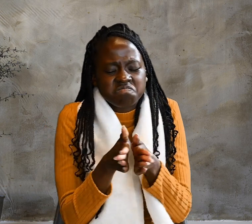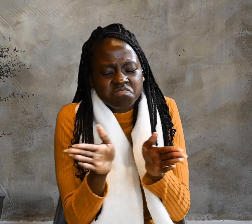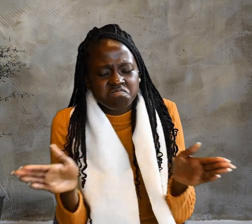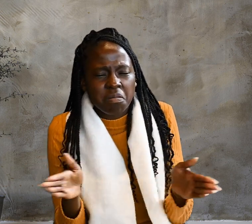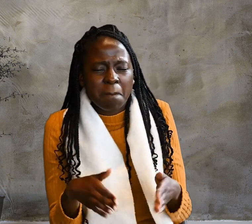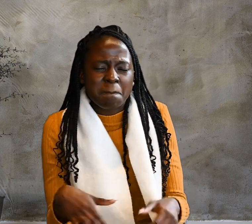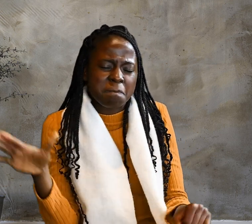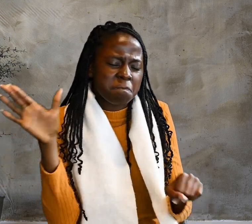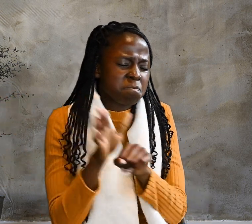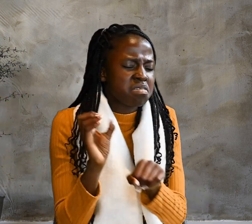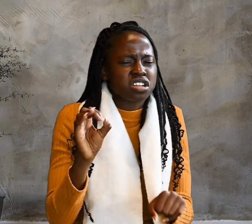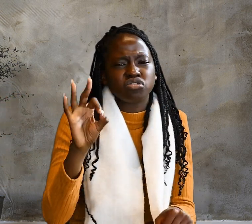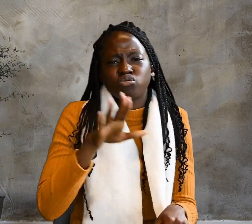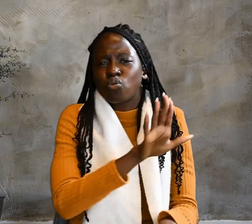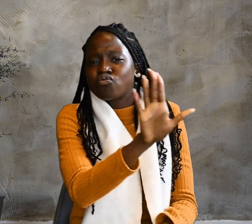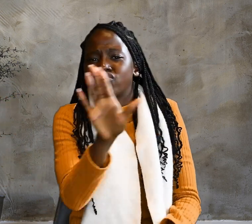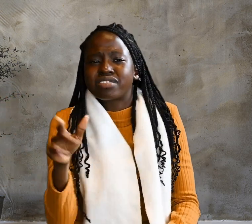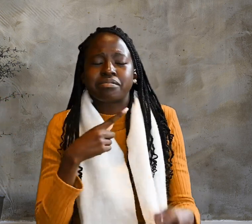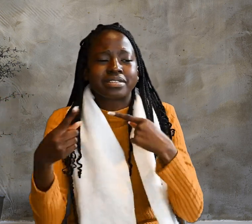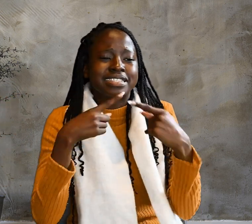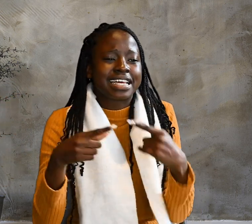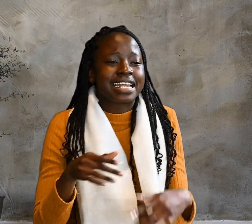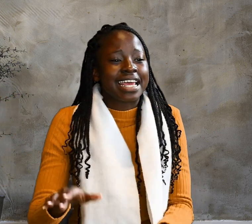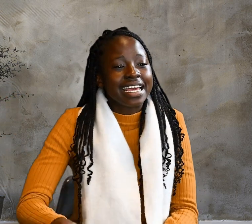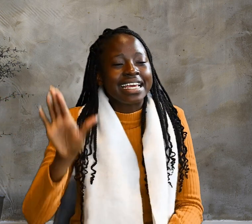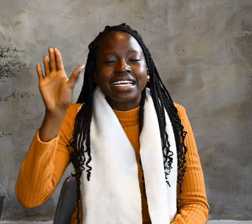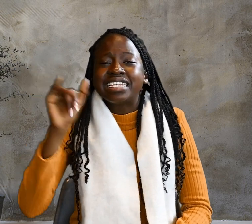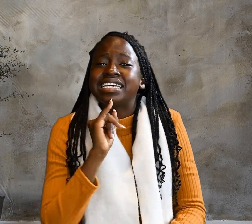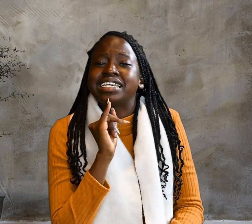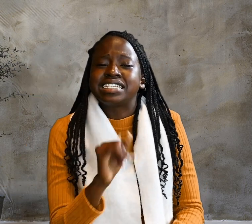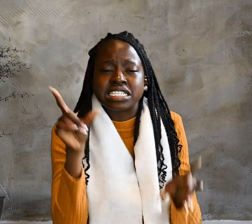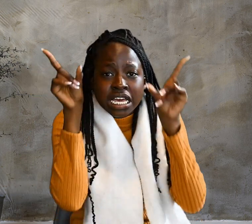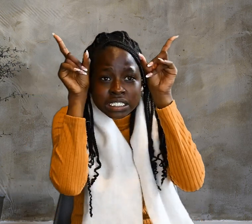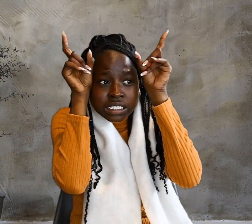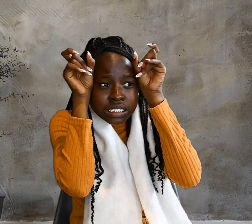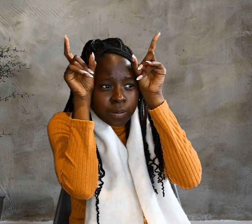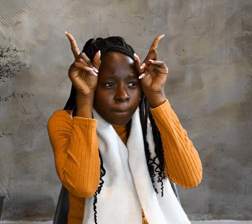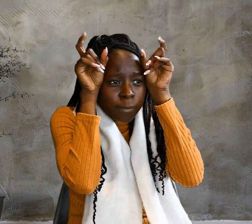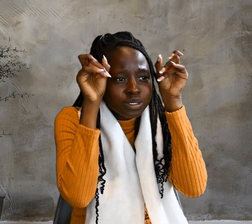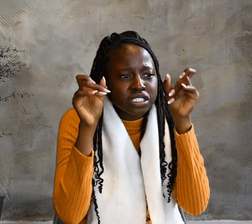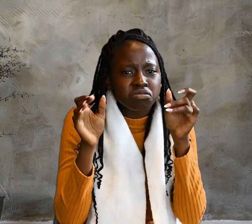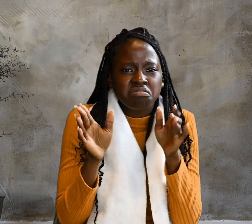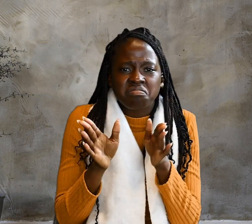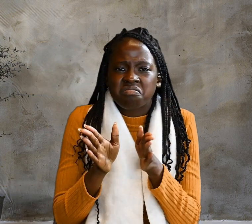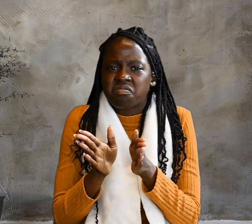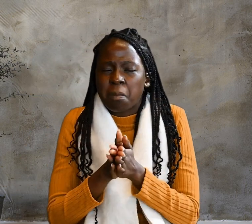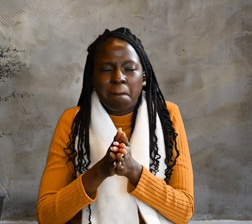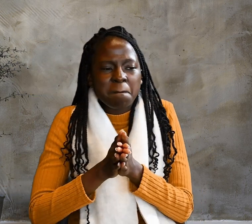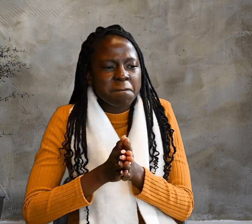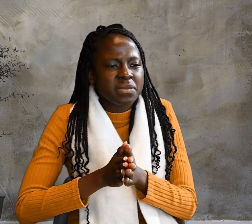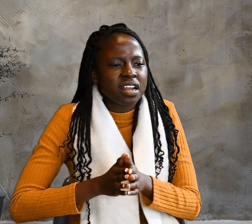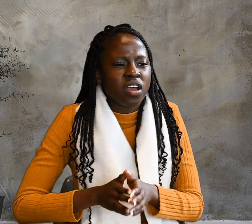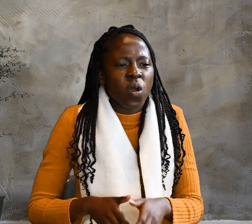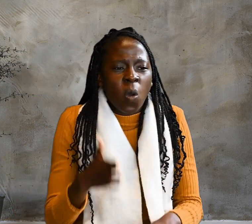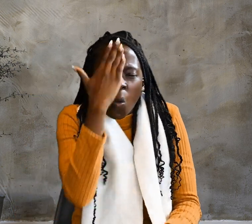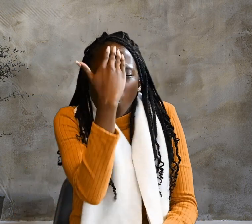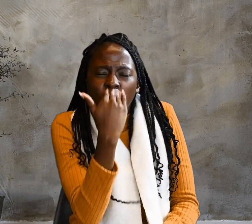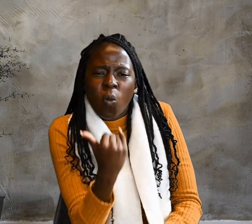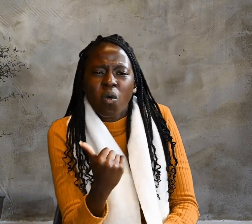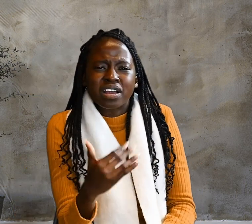Many of them said, "He is demon-possessed and raving mad. Why